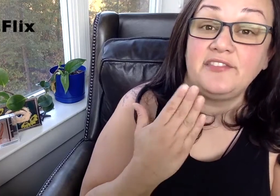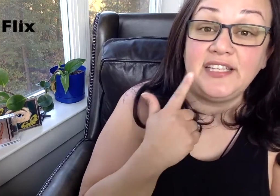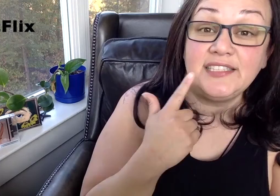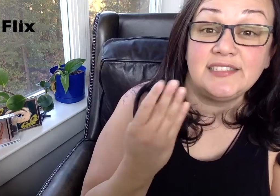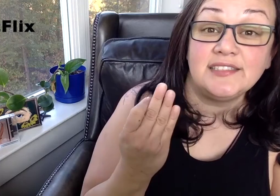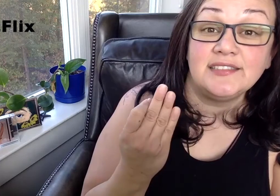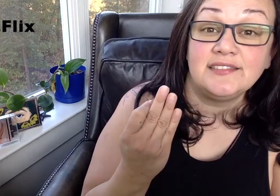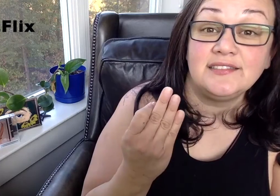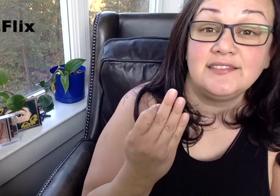Netflix.